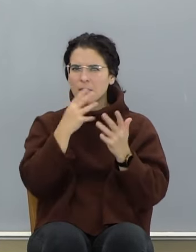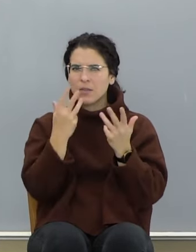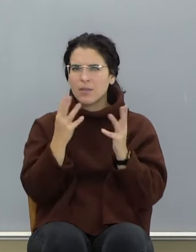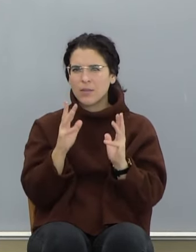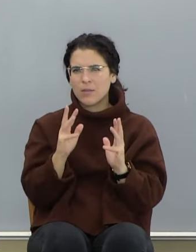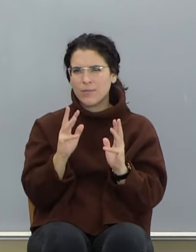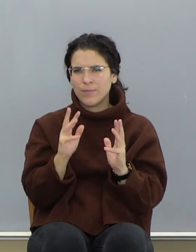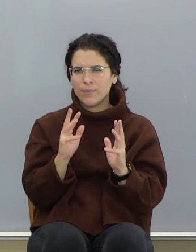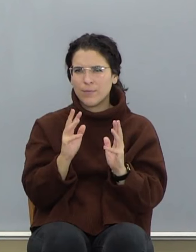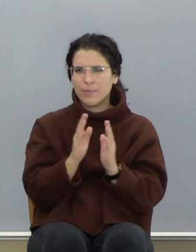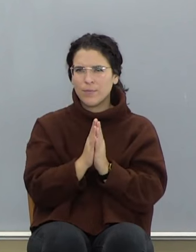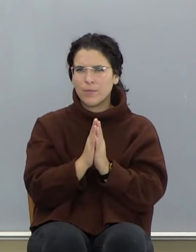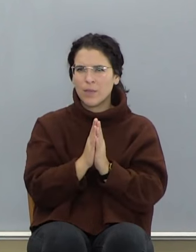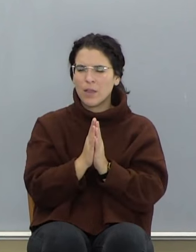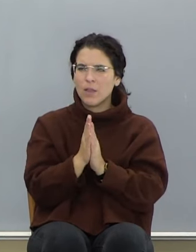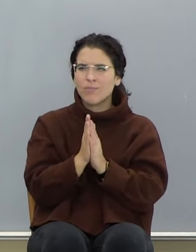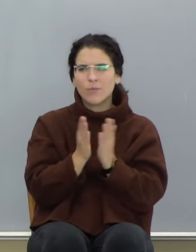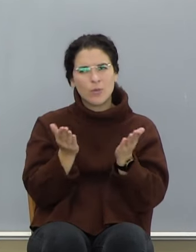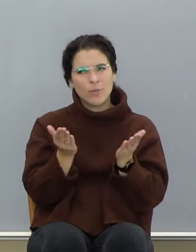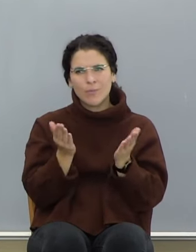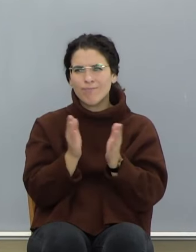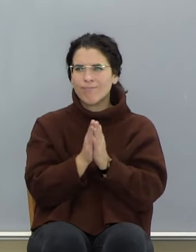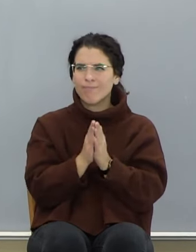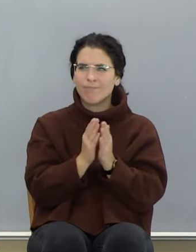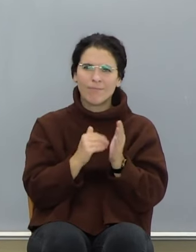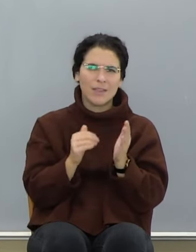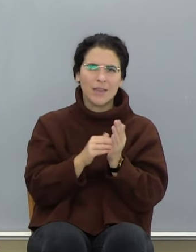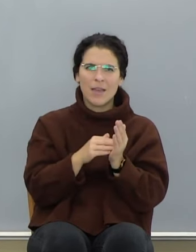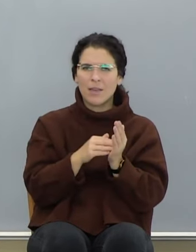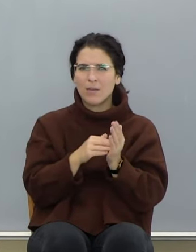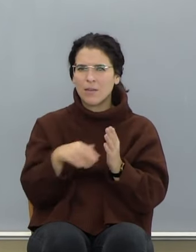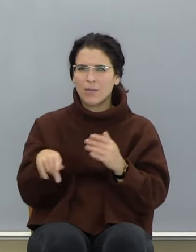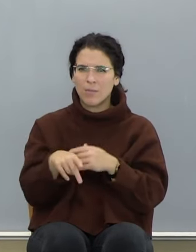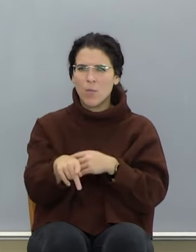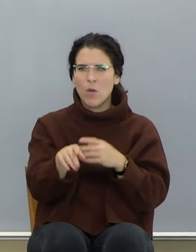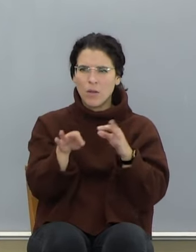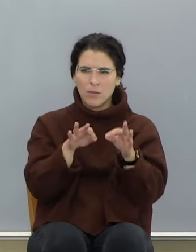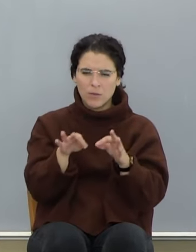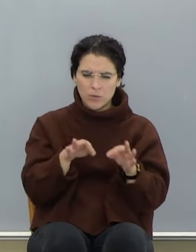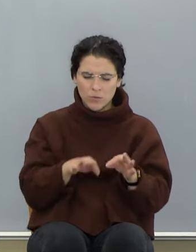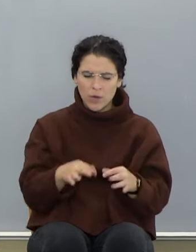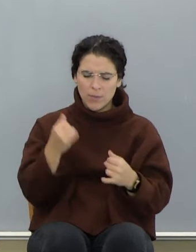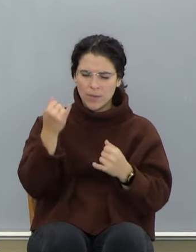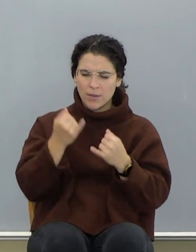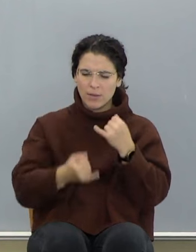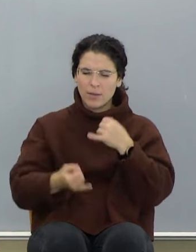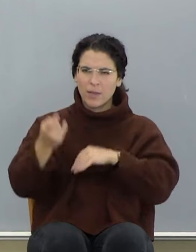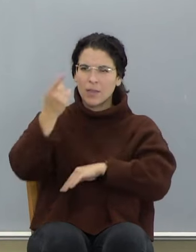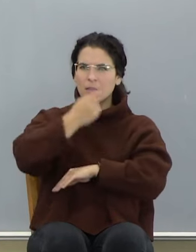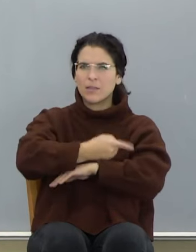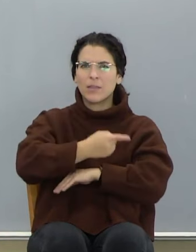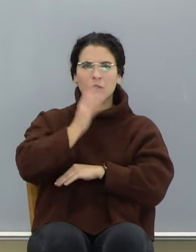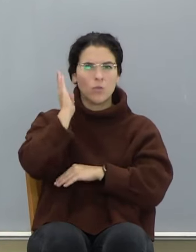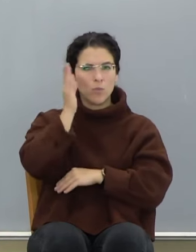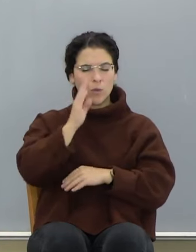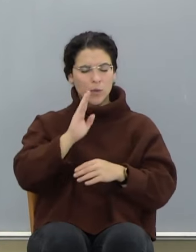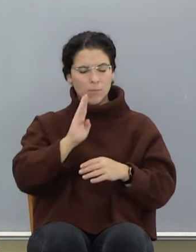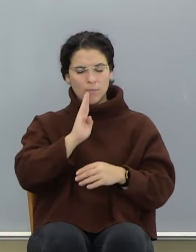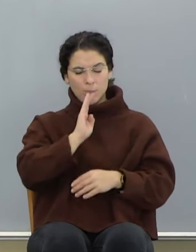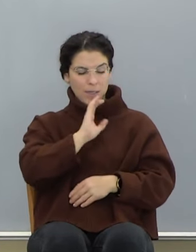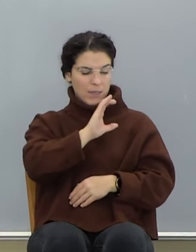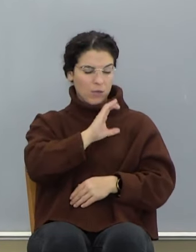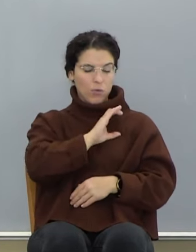So just again, Paul, in describing the last days that are going to be characteristic of